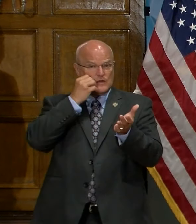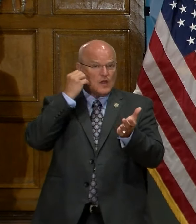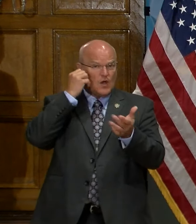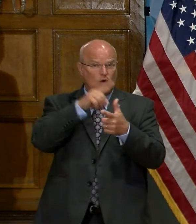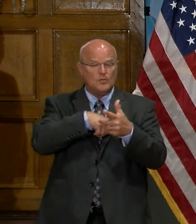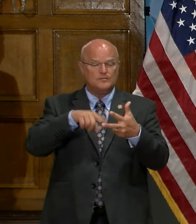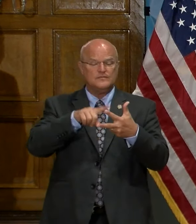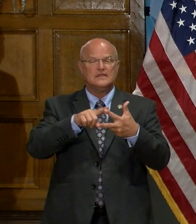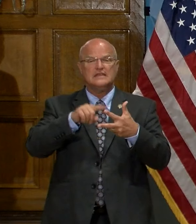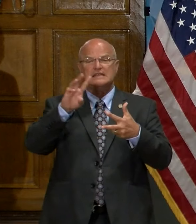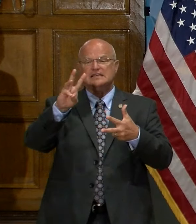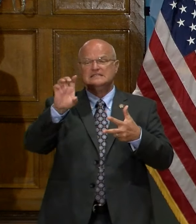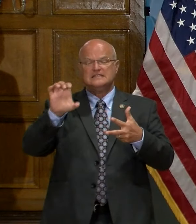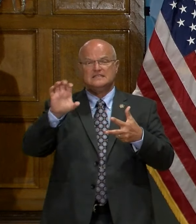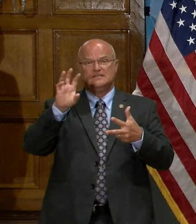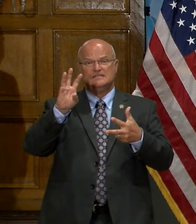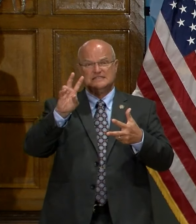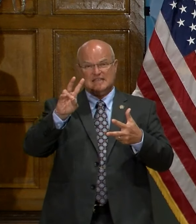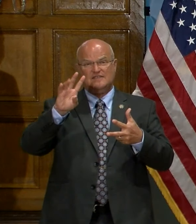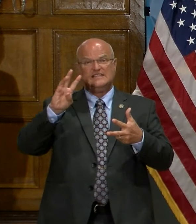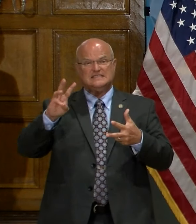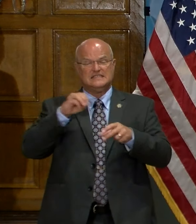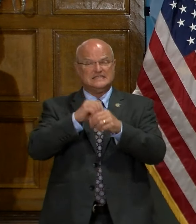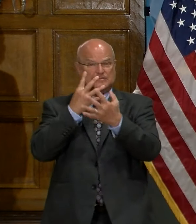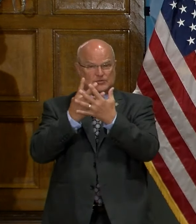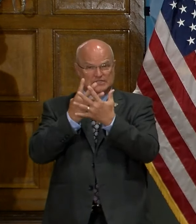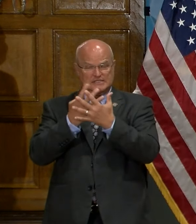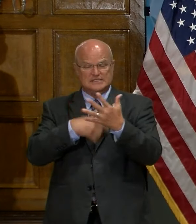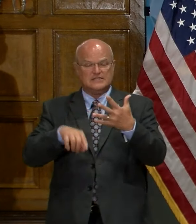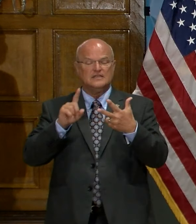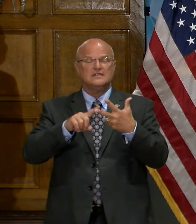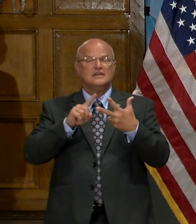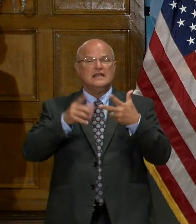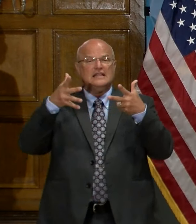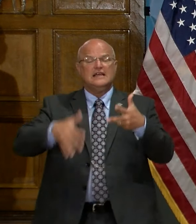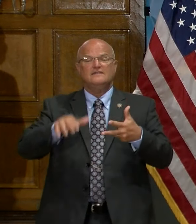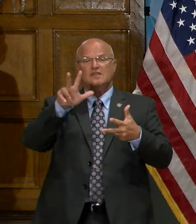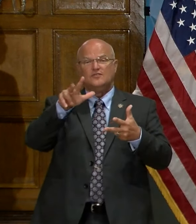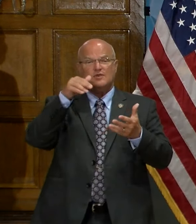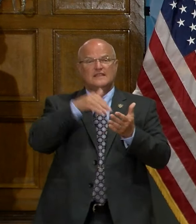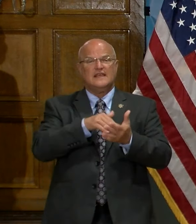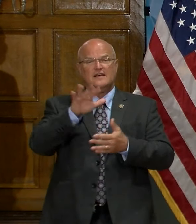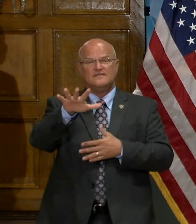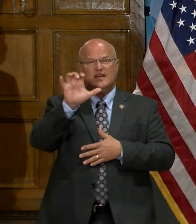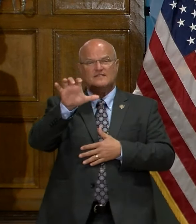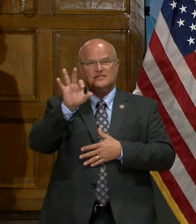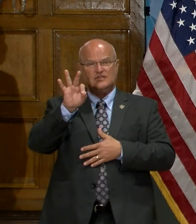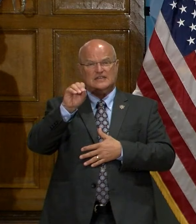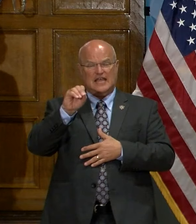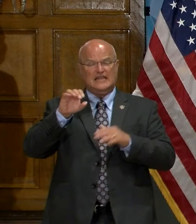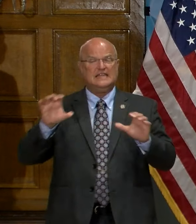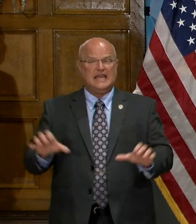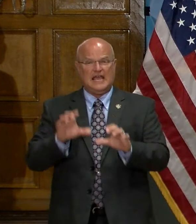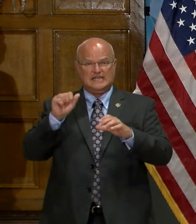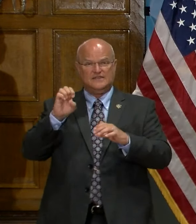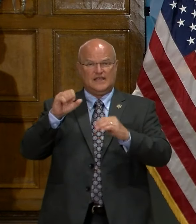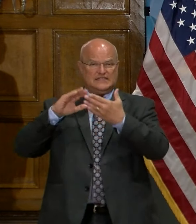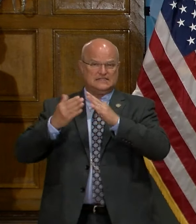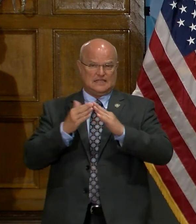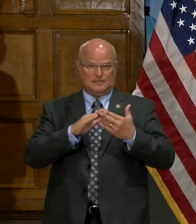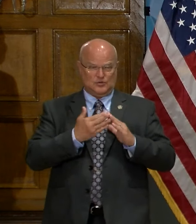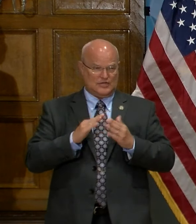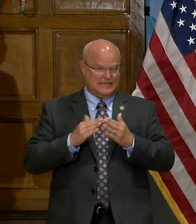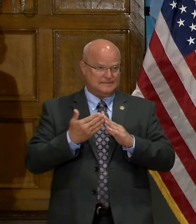homes, 676 are in correctional facilities, so we have 3,590 active cases in